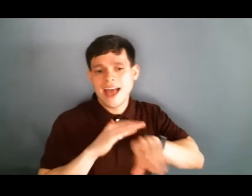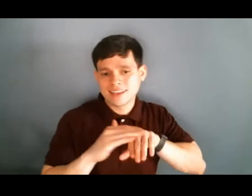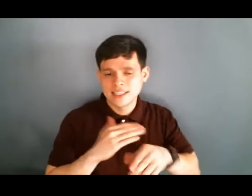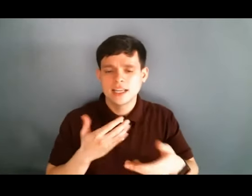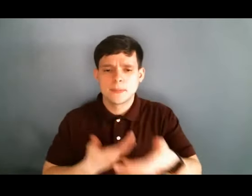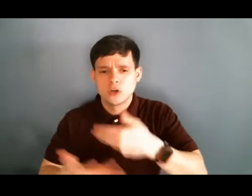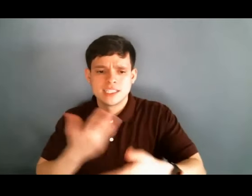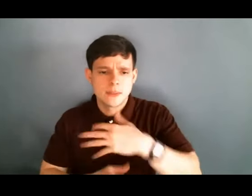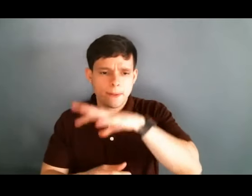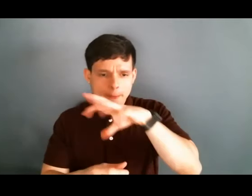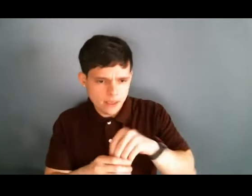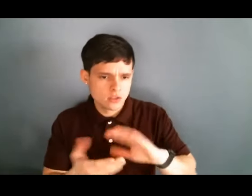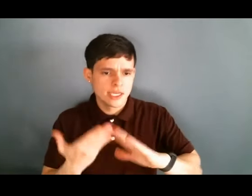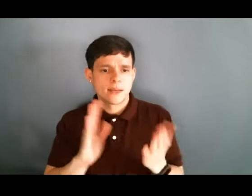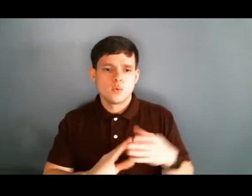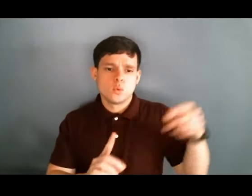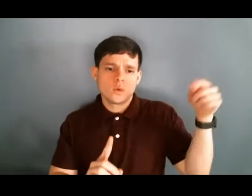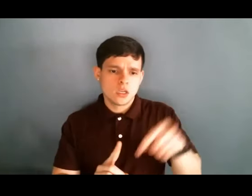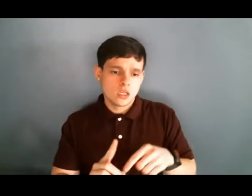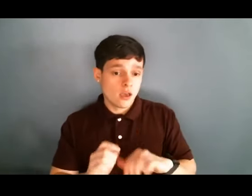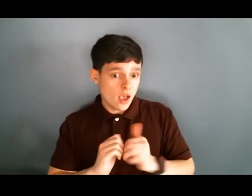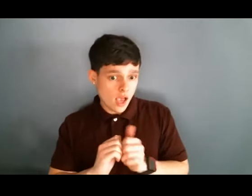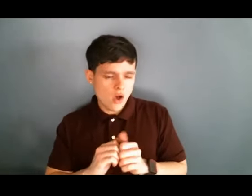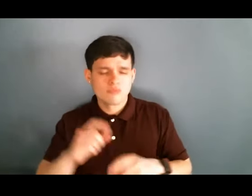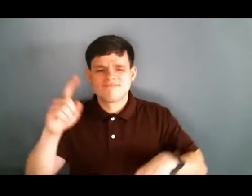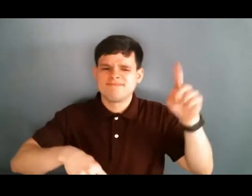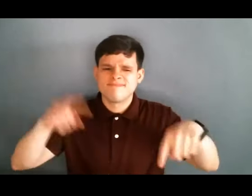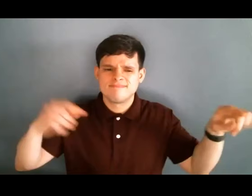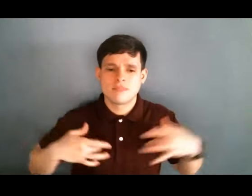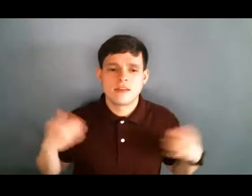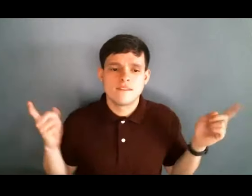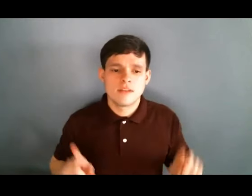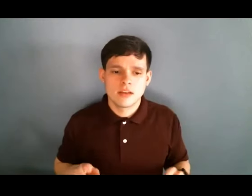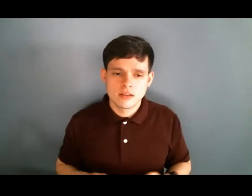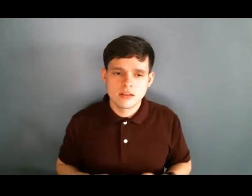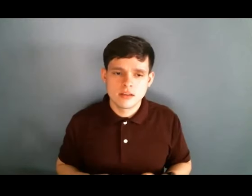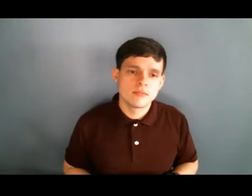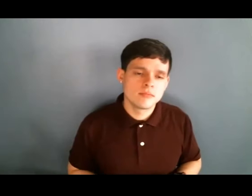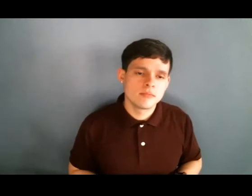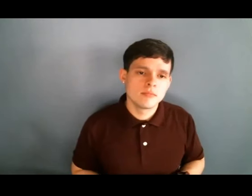a community, which will be made possible through various kinds of artist gatherings when safe.